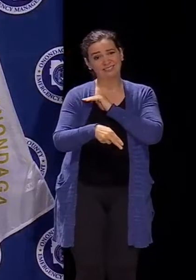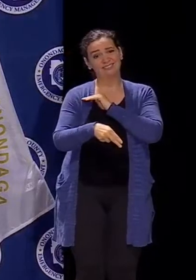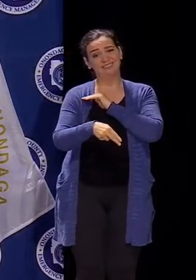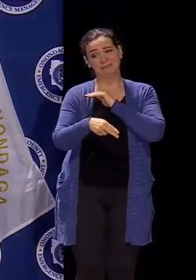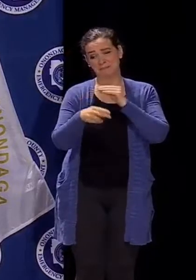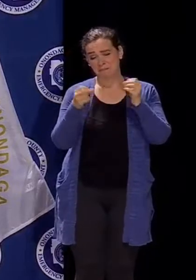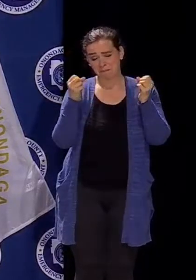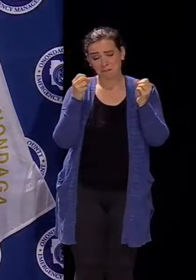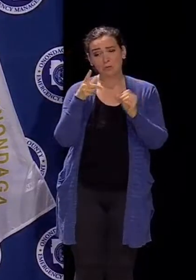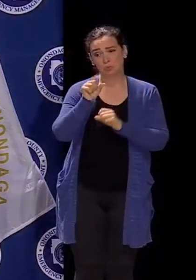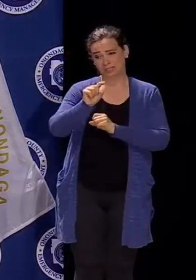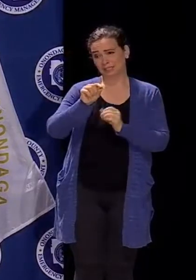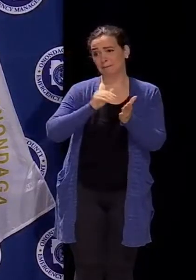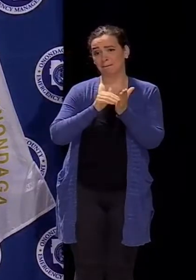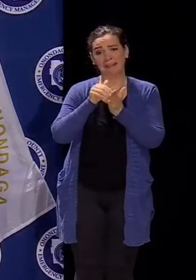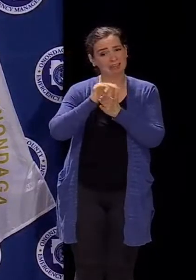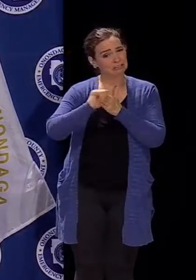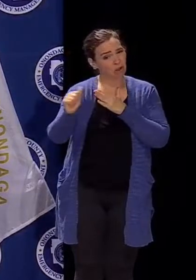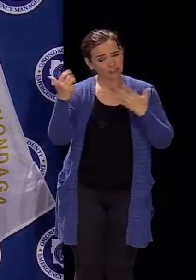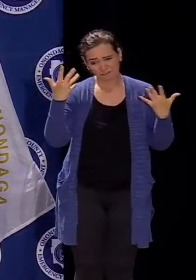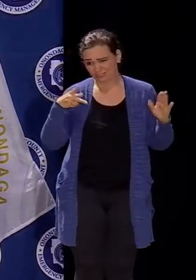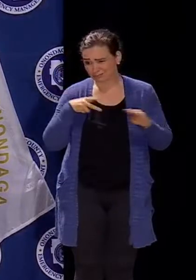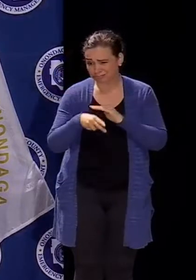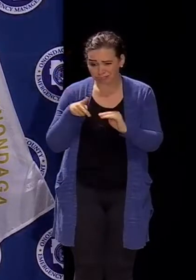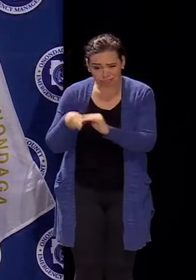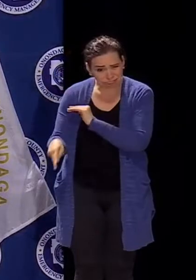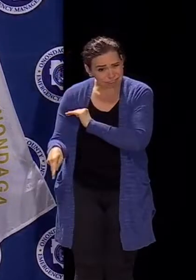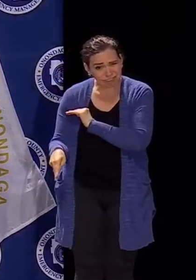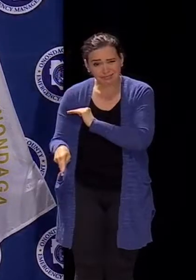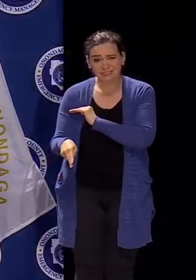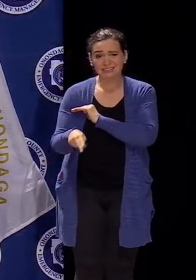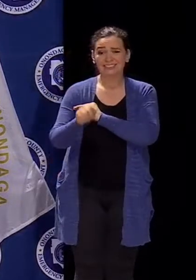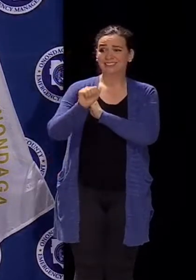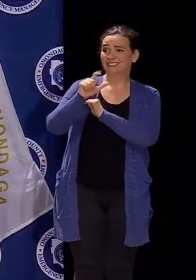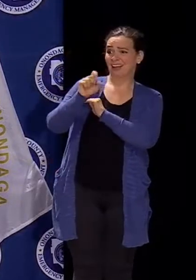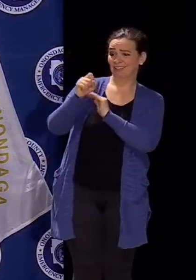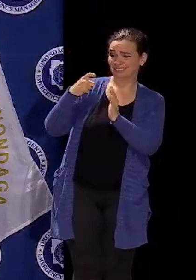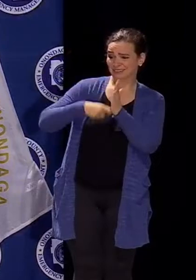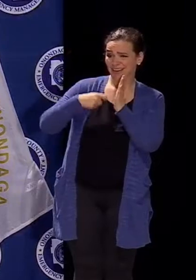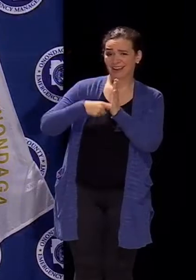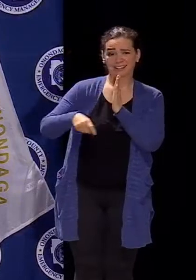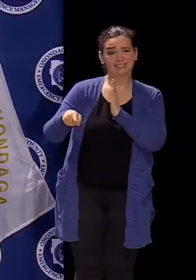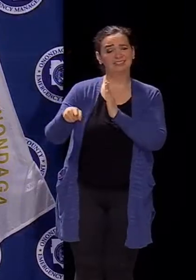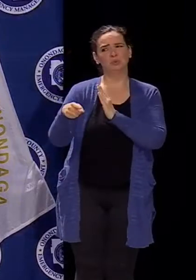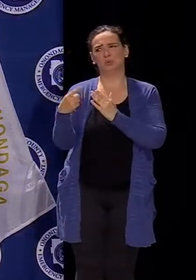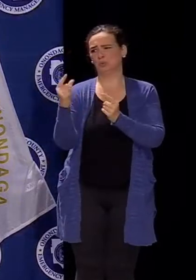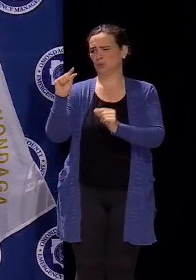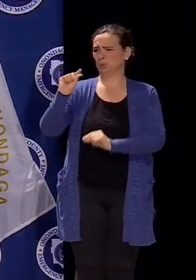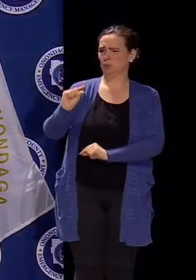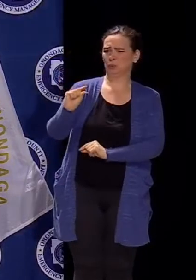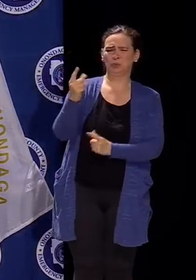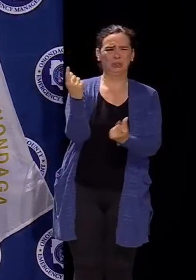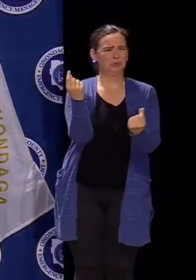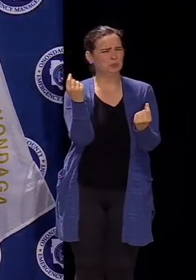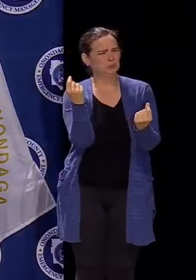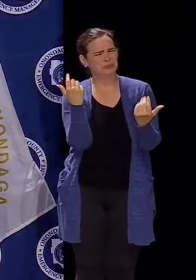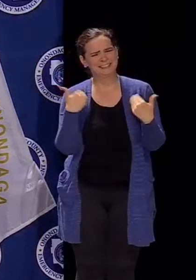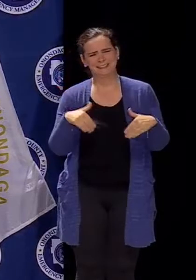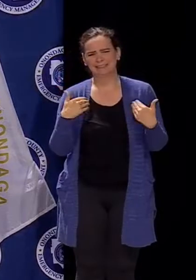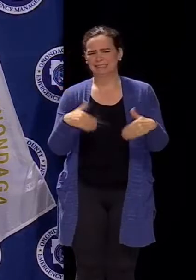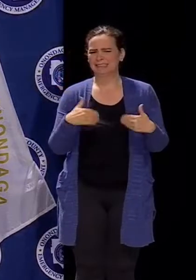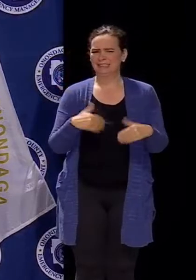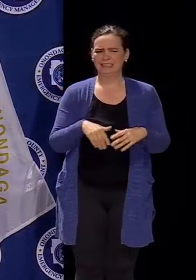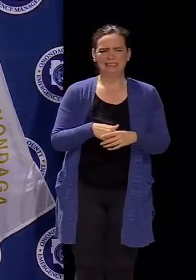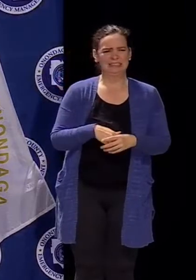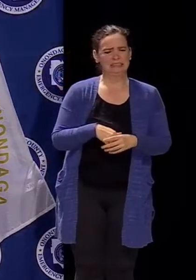the revenue estimates we made for the shortfalls are now becoming a reality. It's not a surprise that these numbers are coming in where